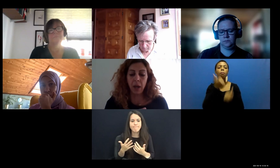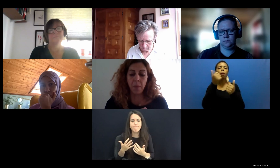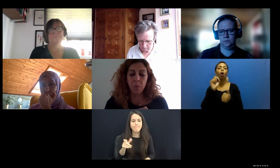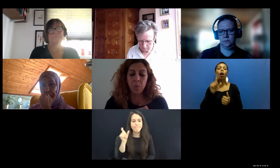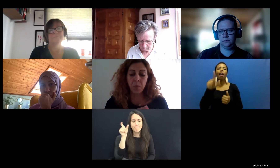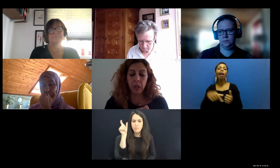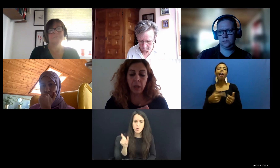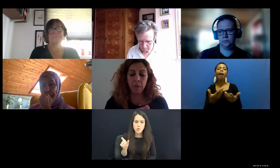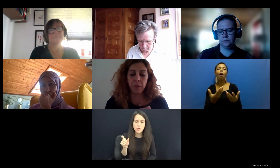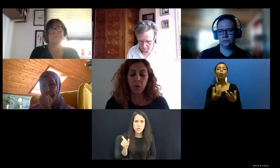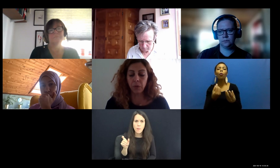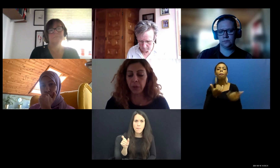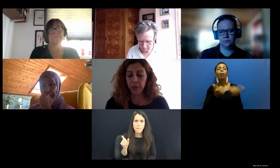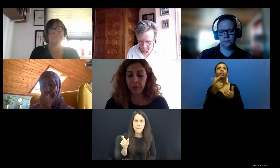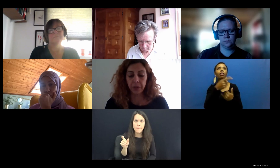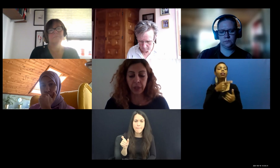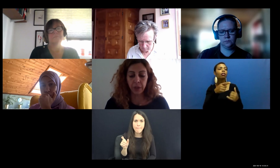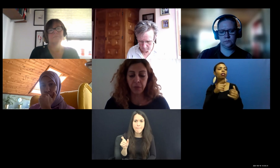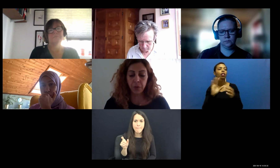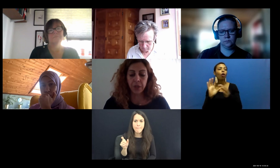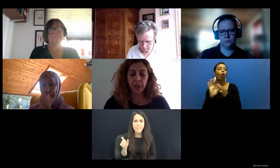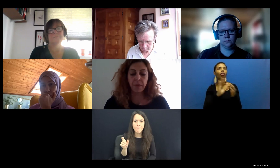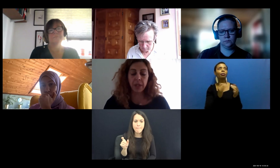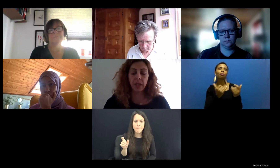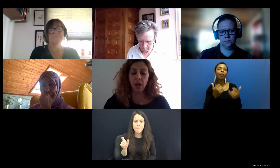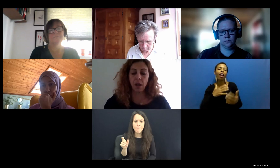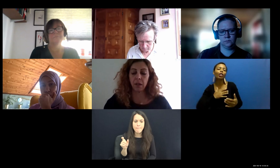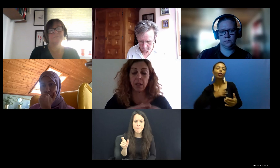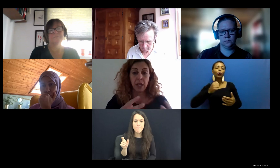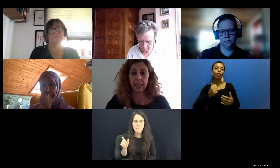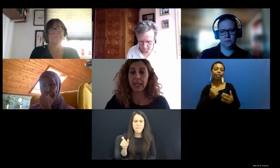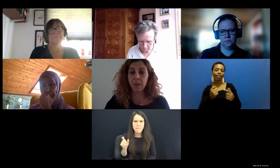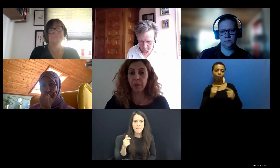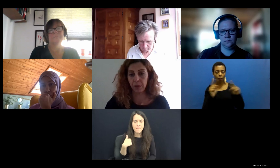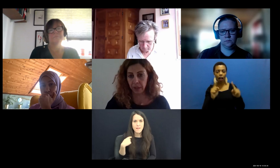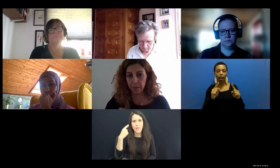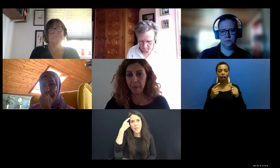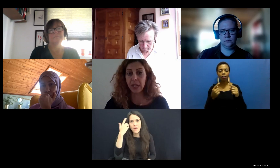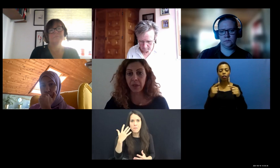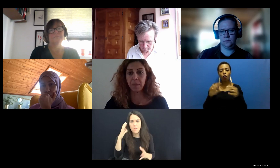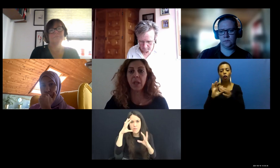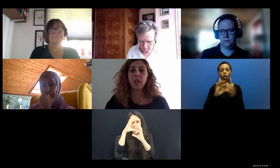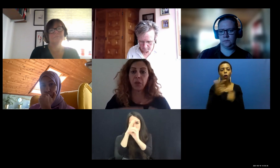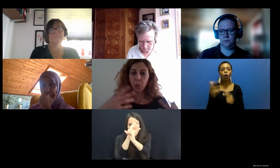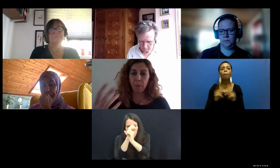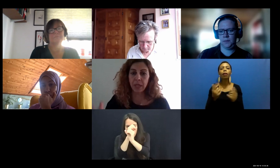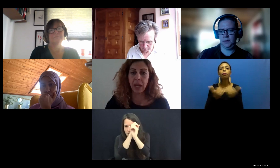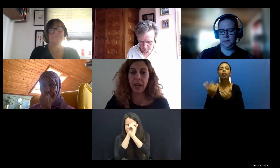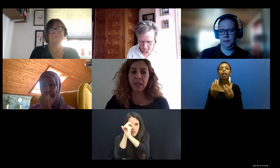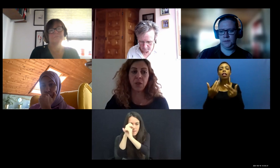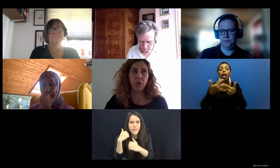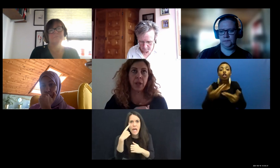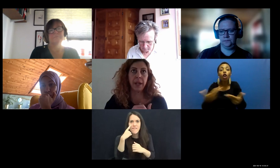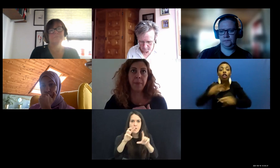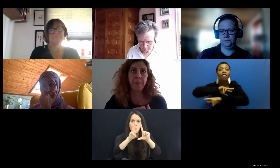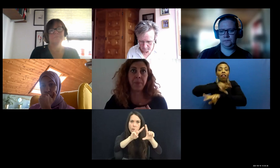all, you know, the different kind of goods and services are accessible, the different mainstream, you know, your